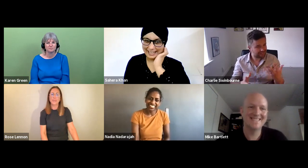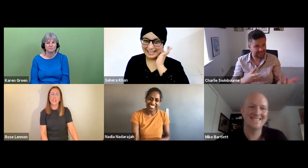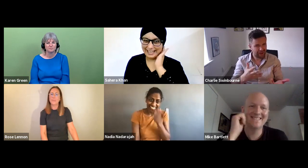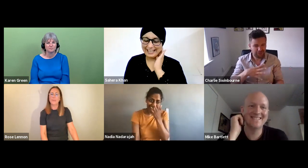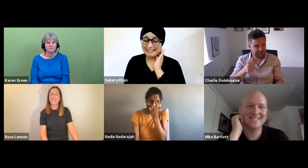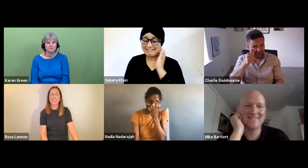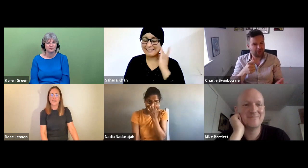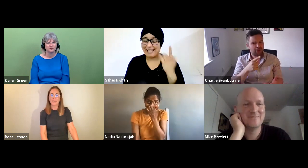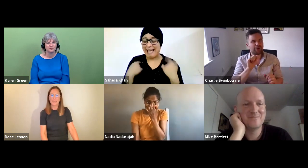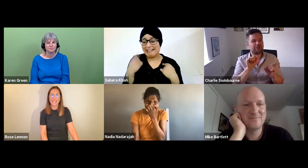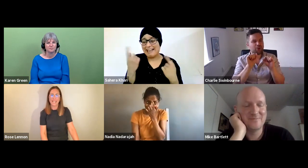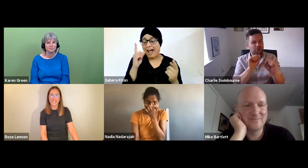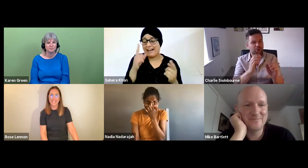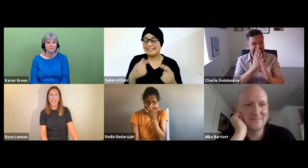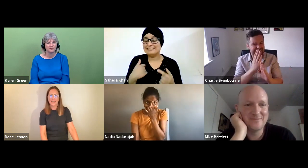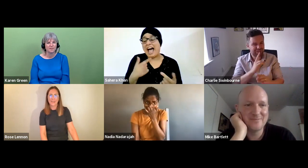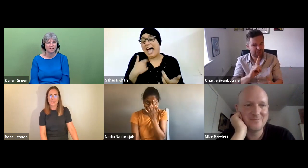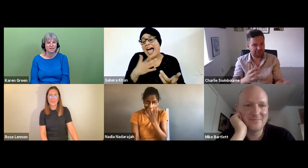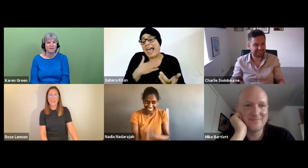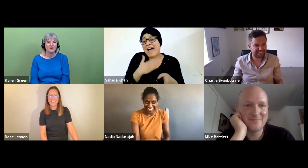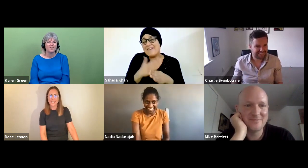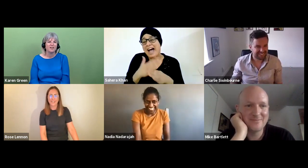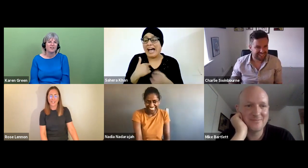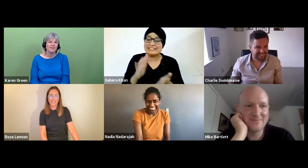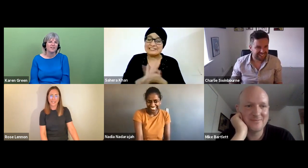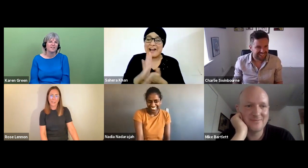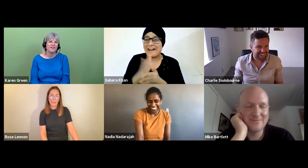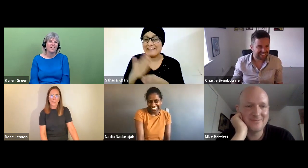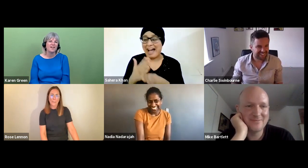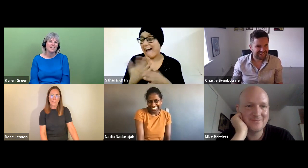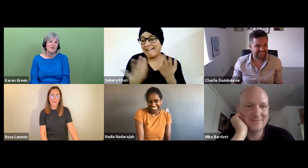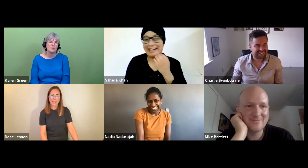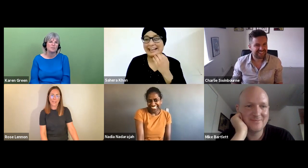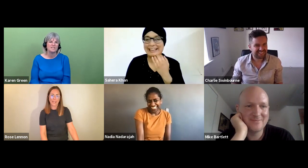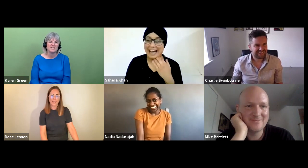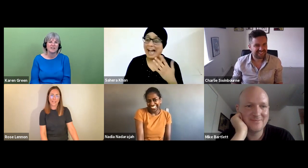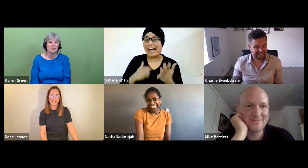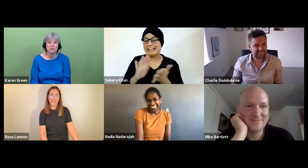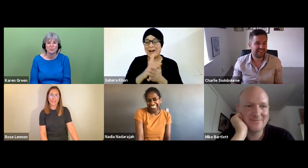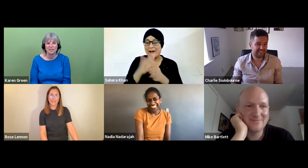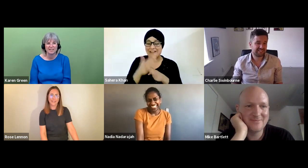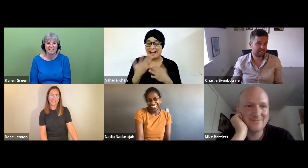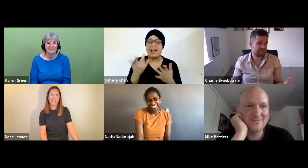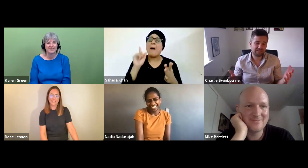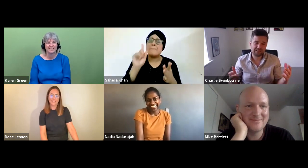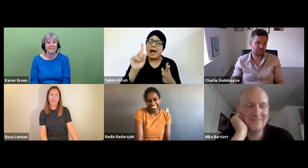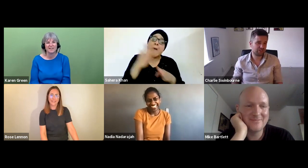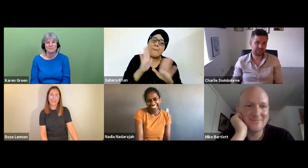one of those people that just loves to be busy? What's your secret? I like keeping busy. I enjoy working.